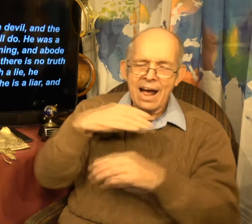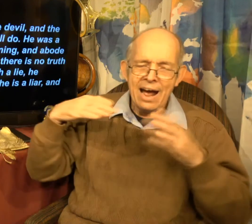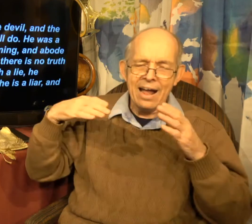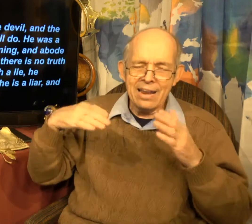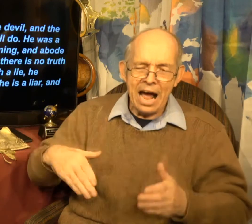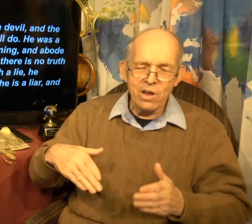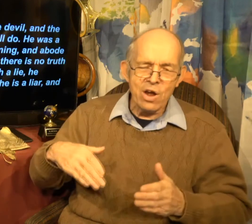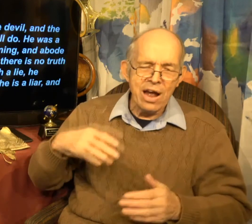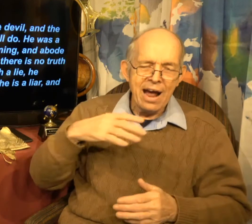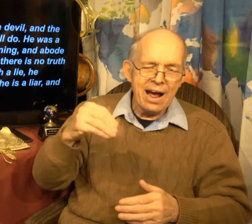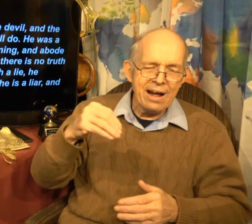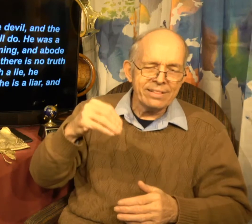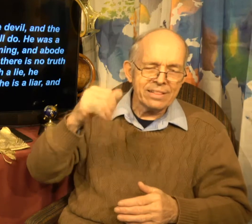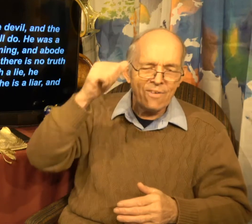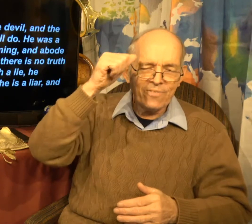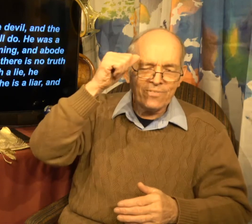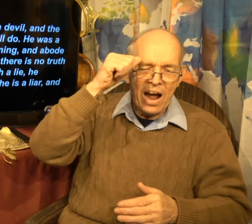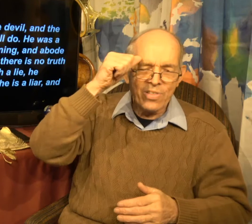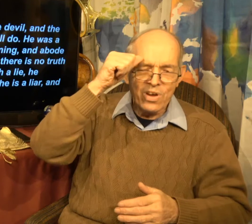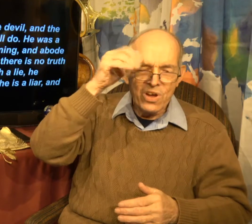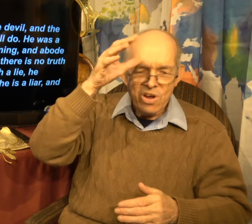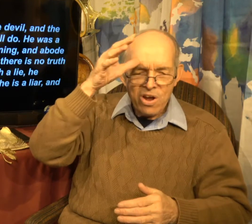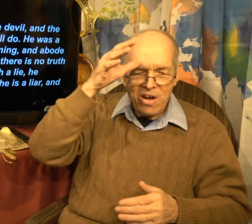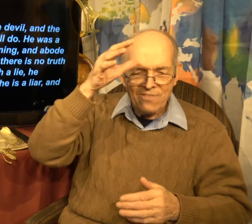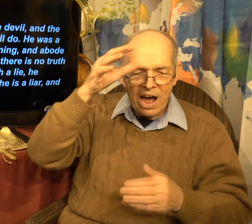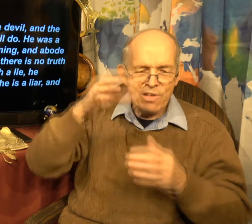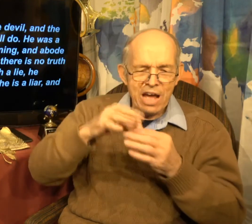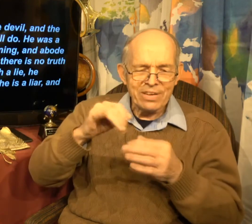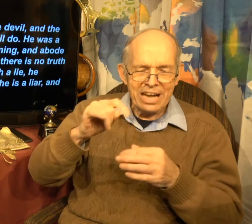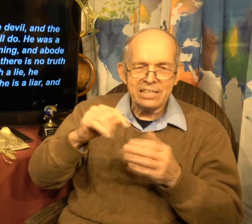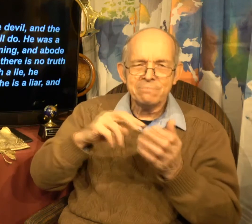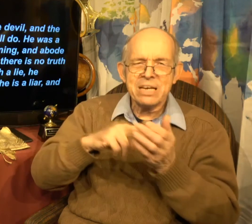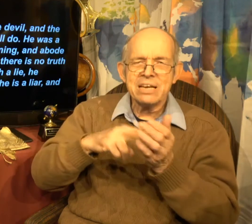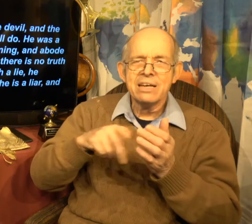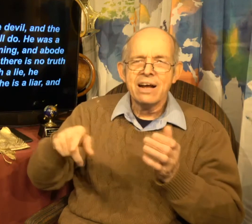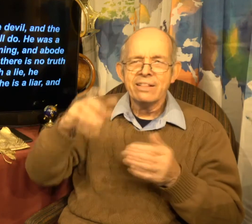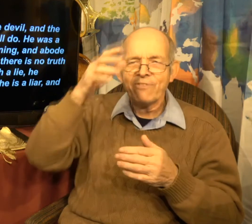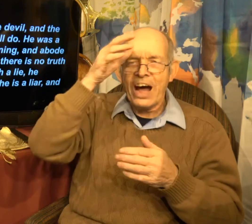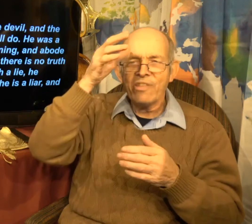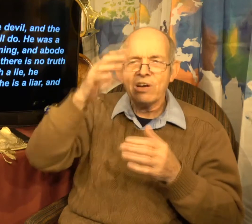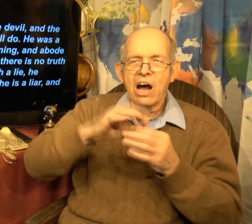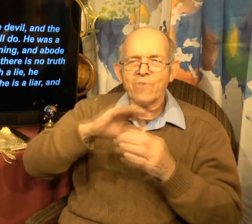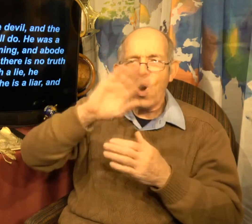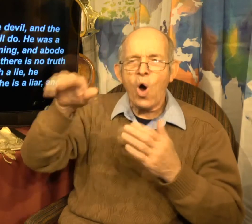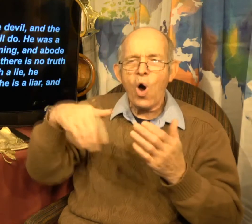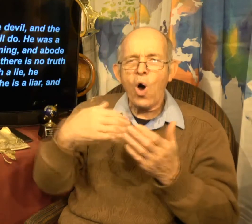a liar and the father of hell, meaning the father of